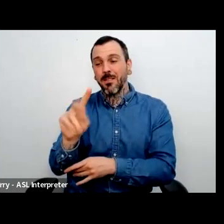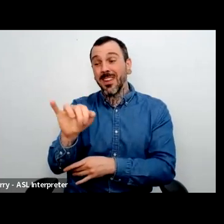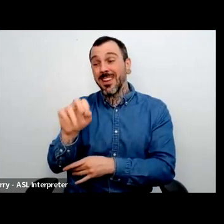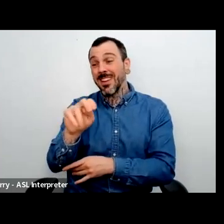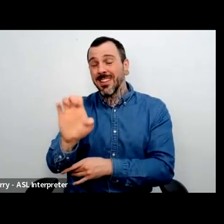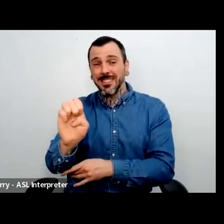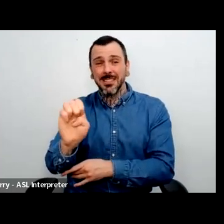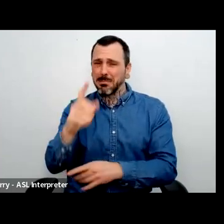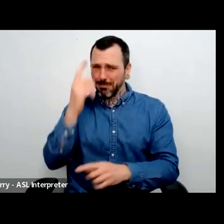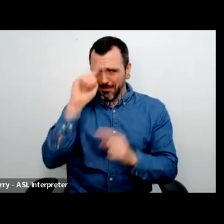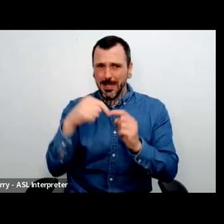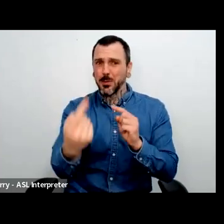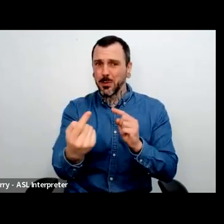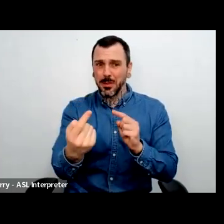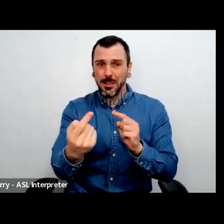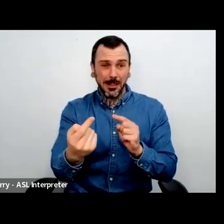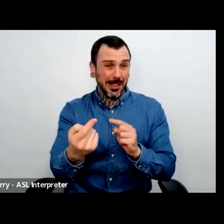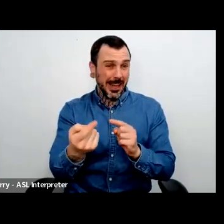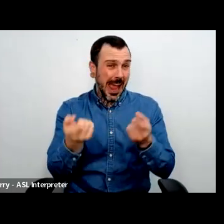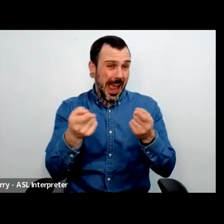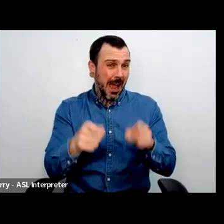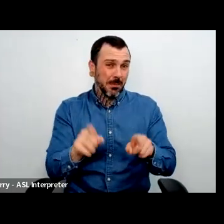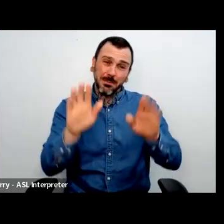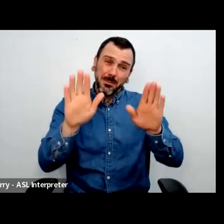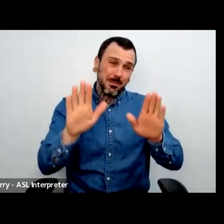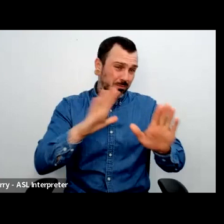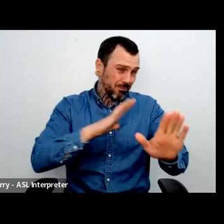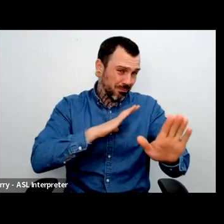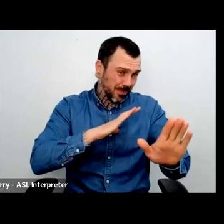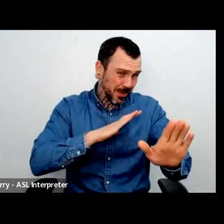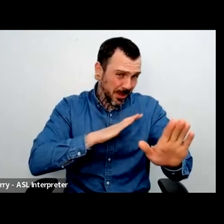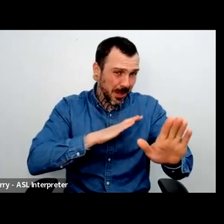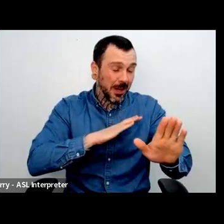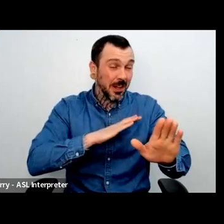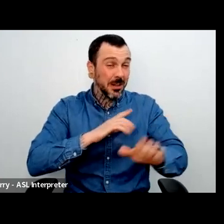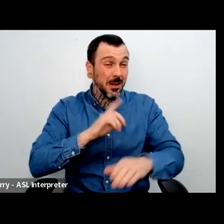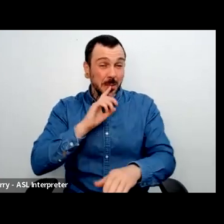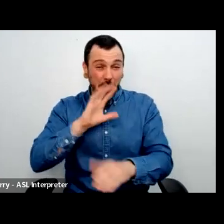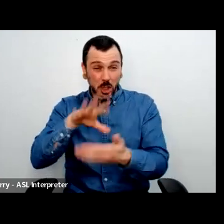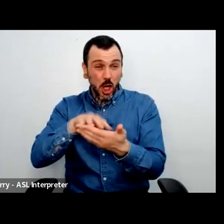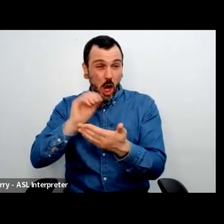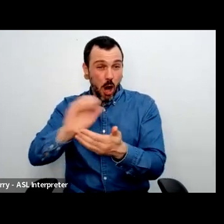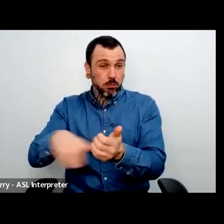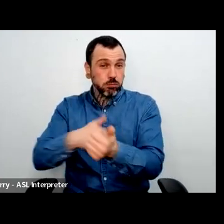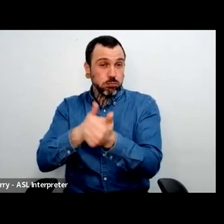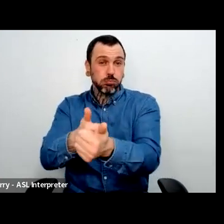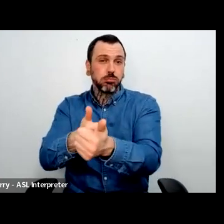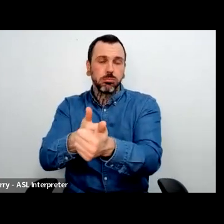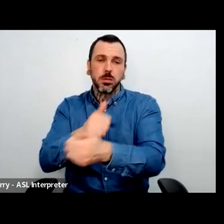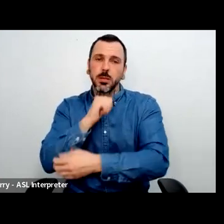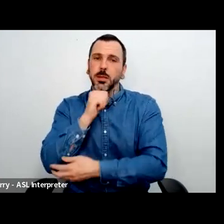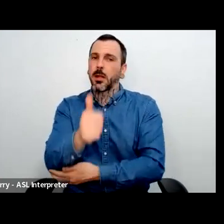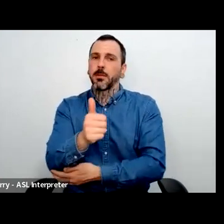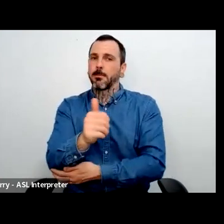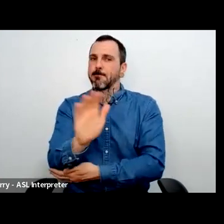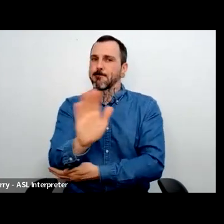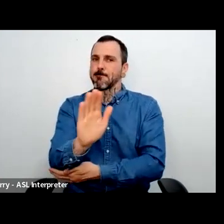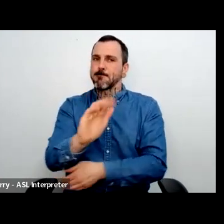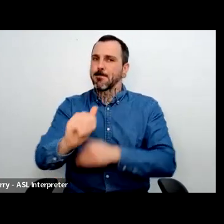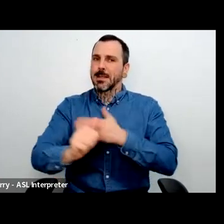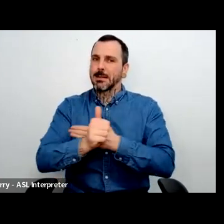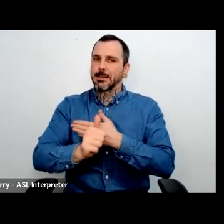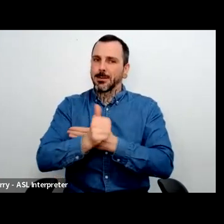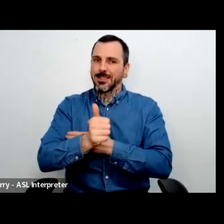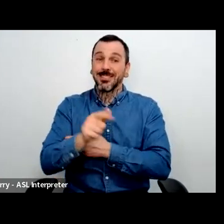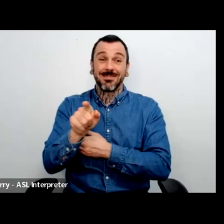But that's not a model necessarily for people to pursue. And I think it's a dangerous one, because it's super